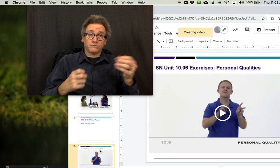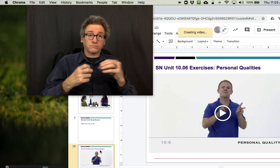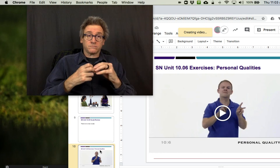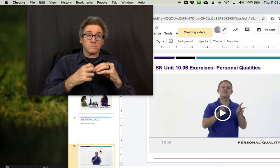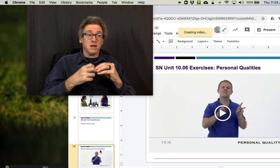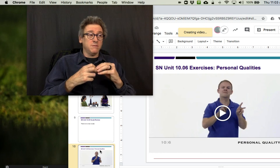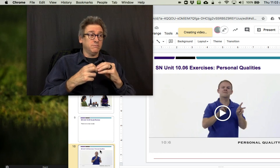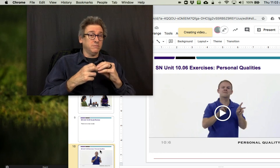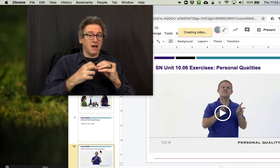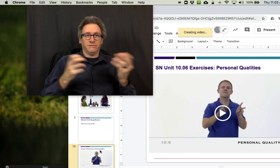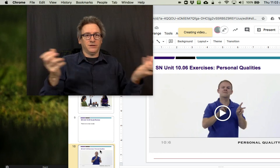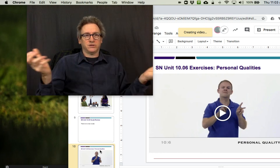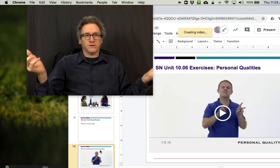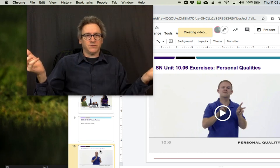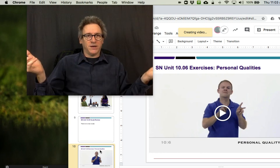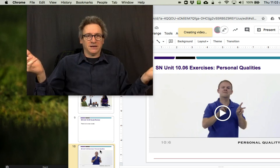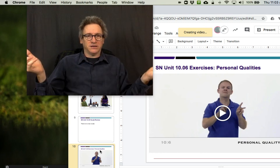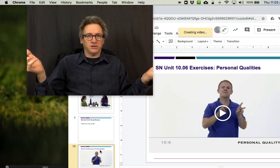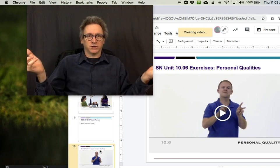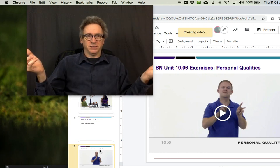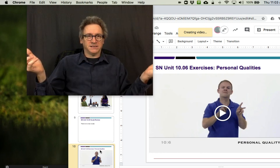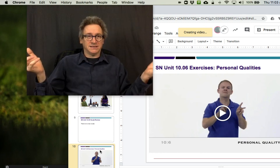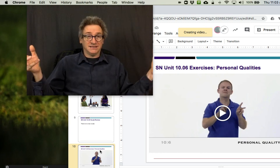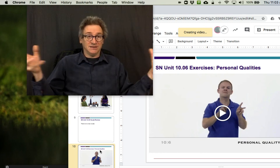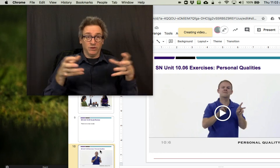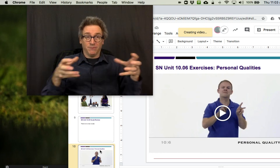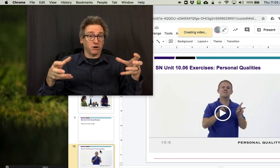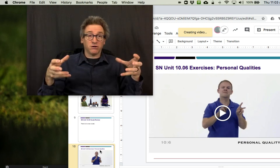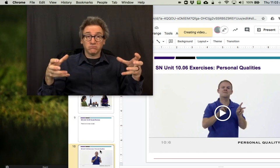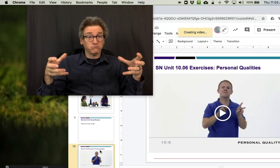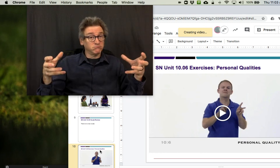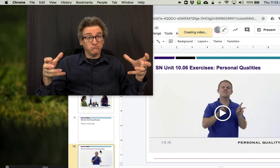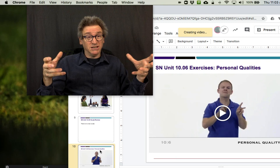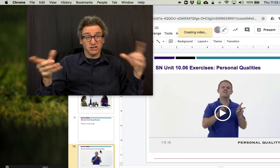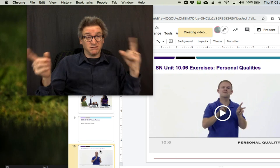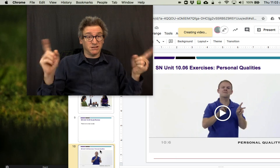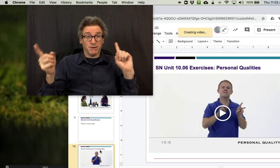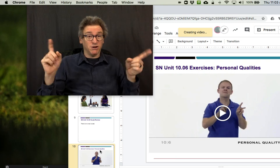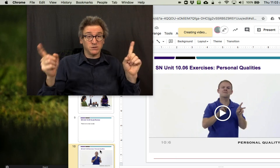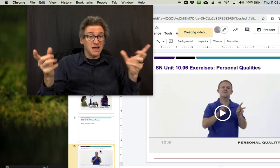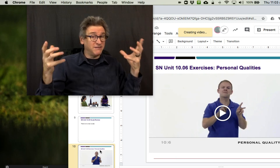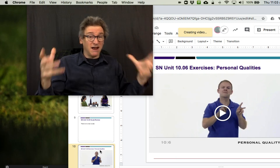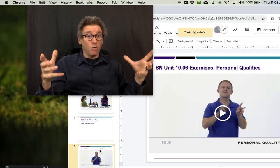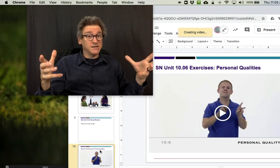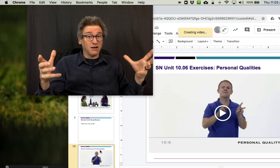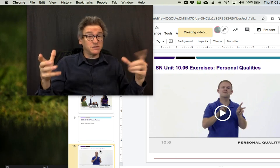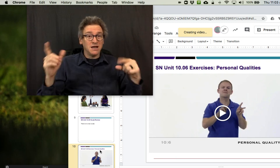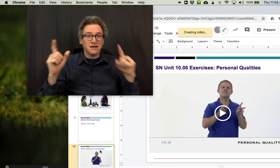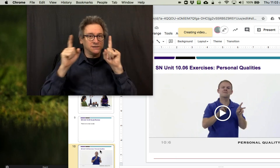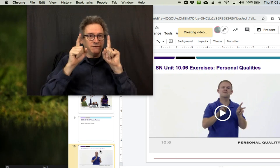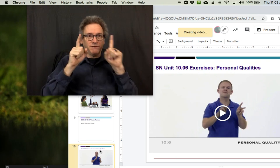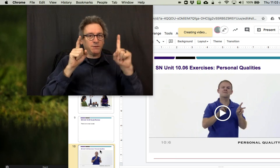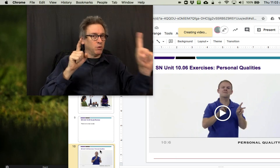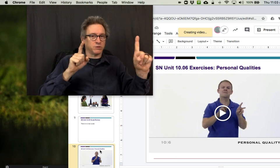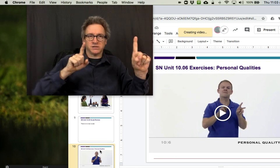them, there's no reason why you can't do the worksheets with a partner and just compare notes. That always helps